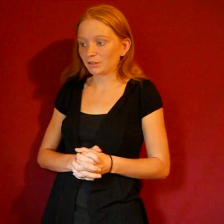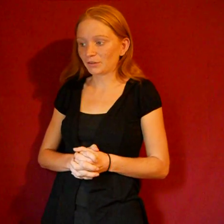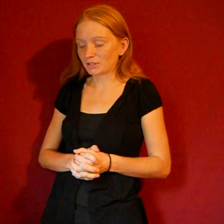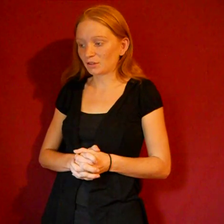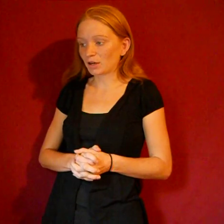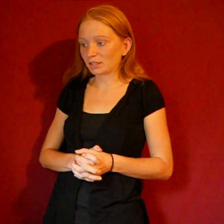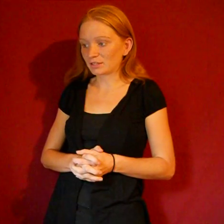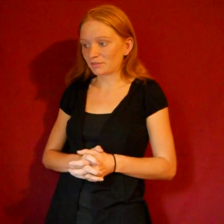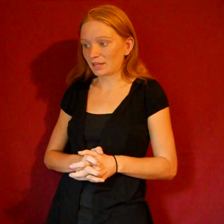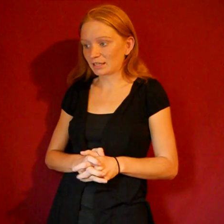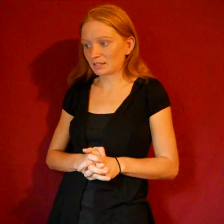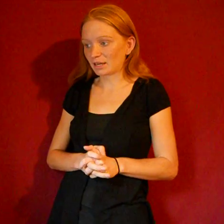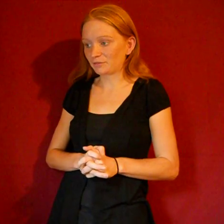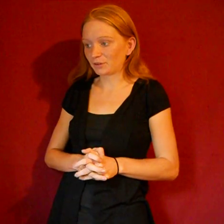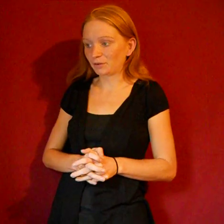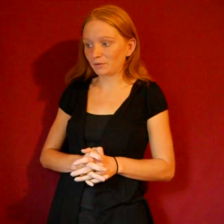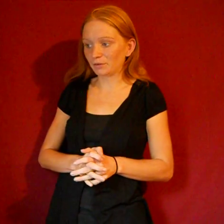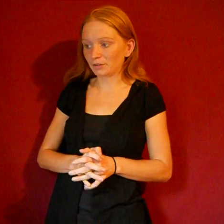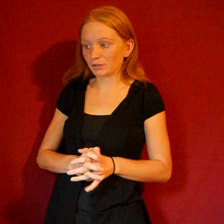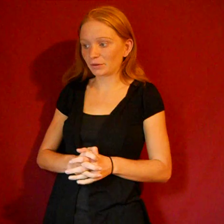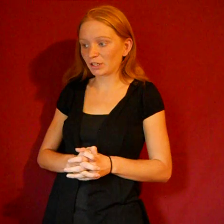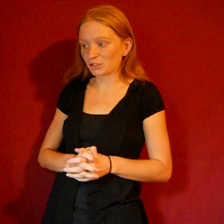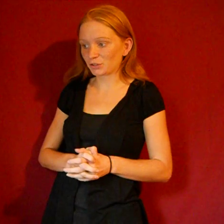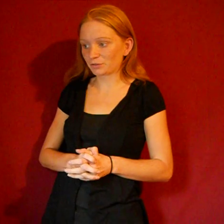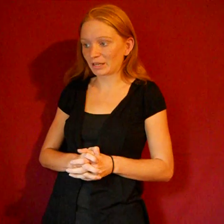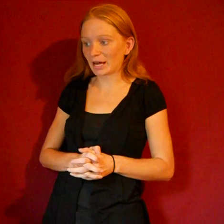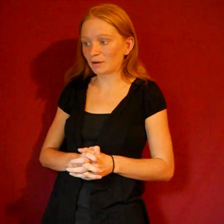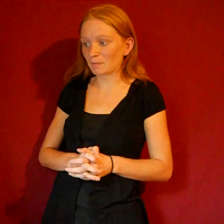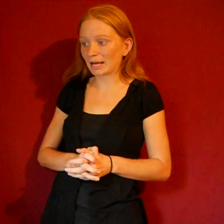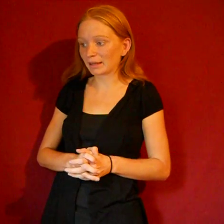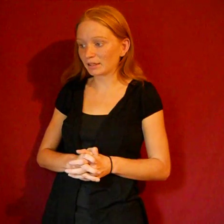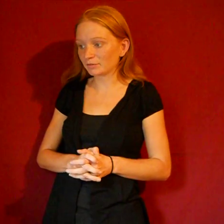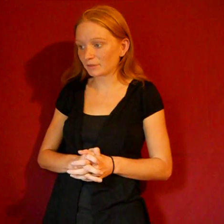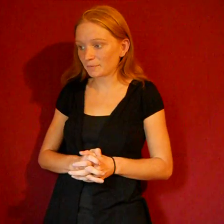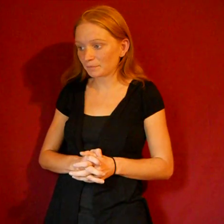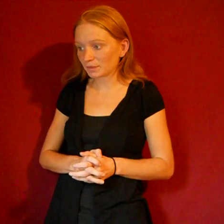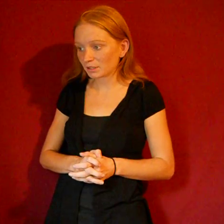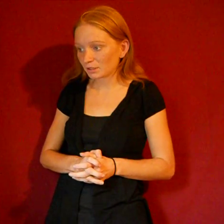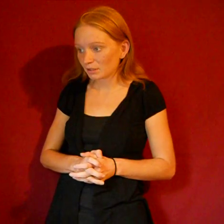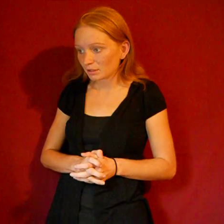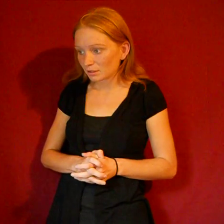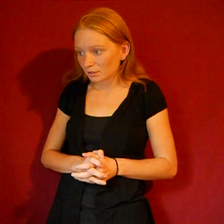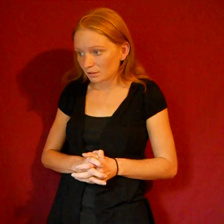There's a long list of things that I feel, are issues right now in my life.